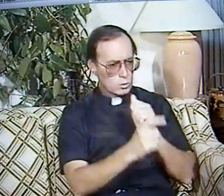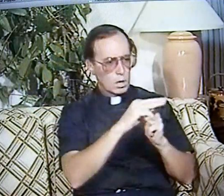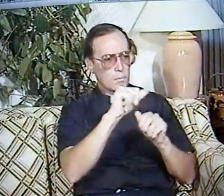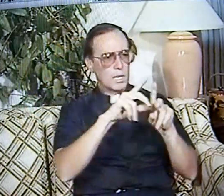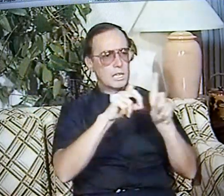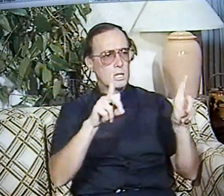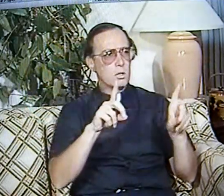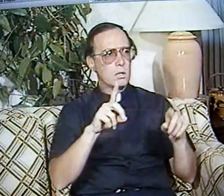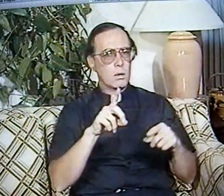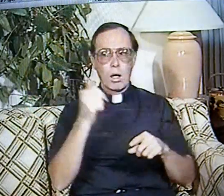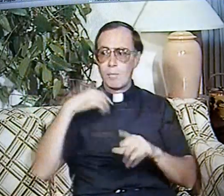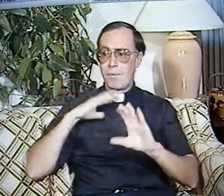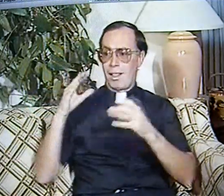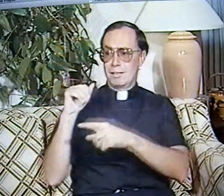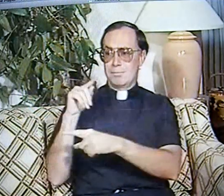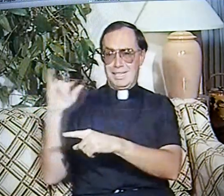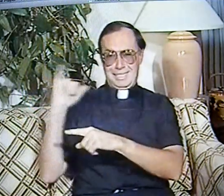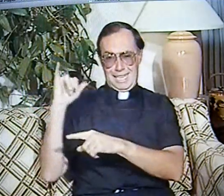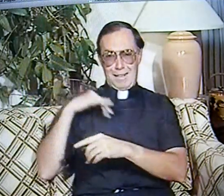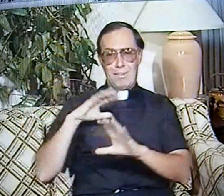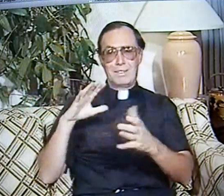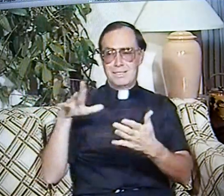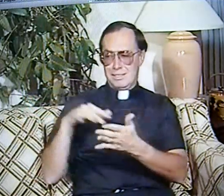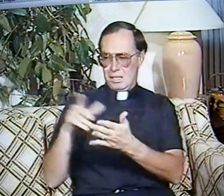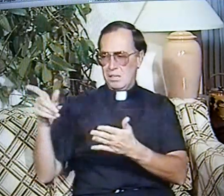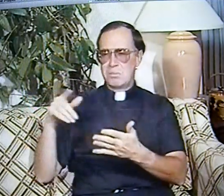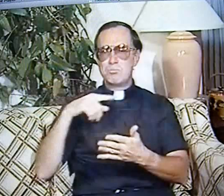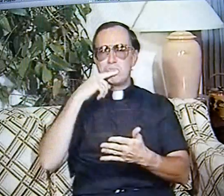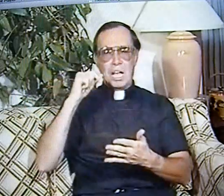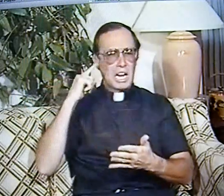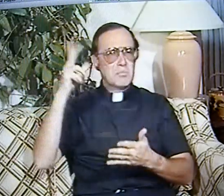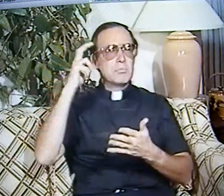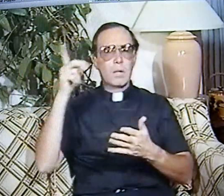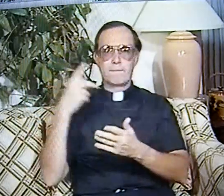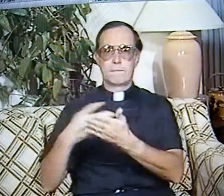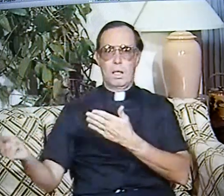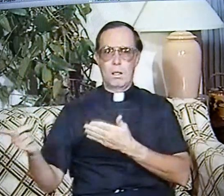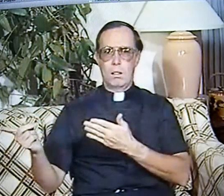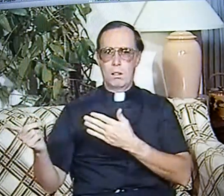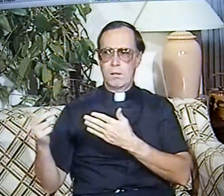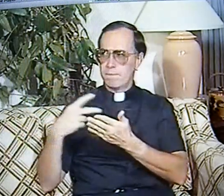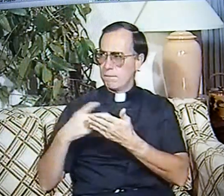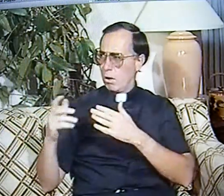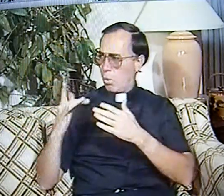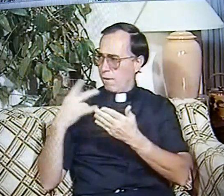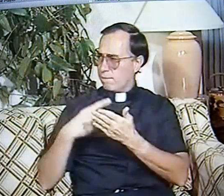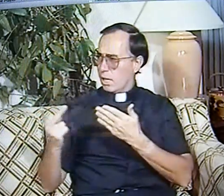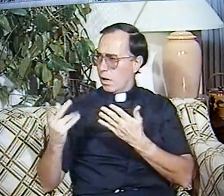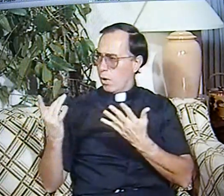those 17. I couldn't believe it, but yes, I was involved with those people. I passed just like the hearing